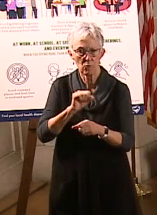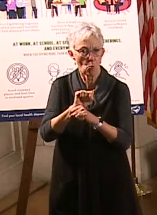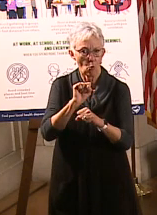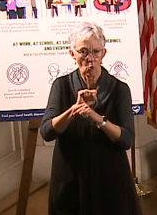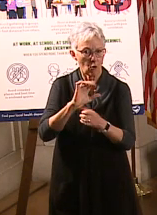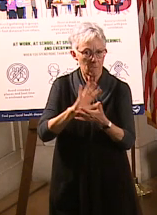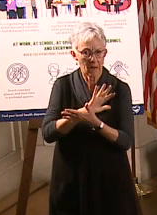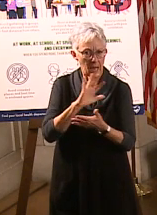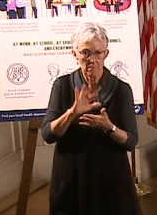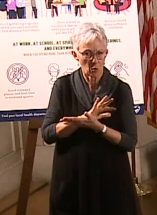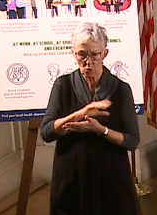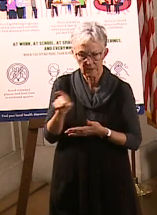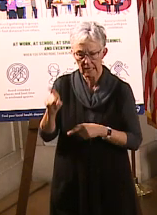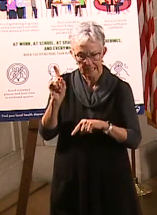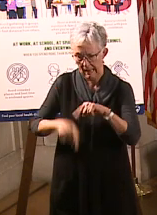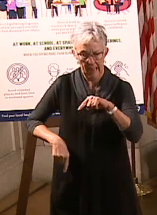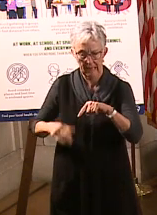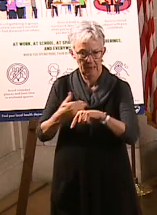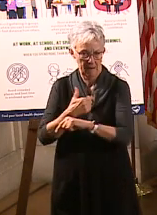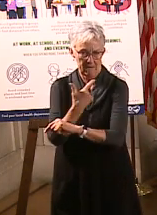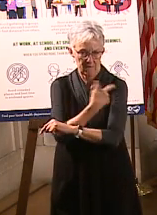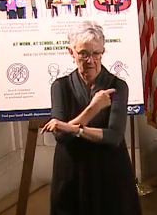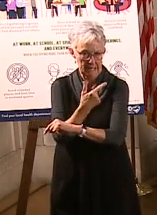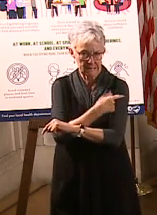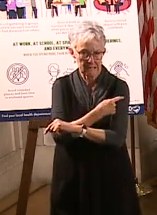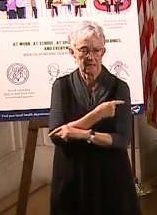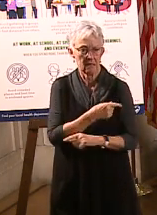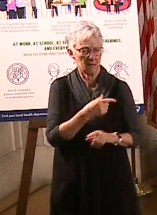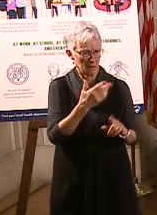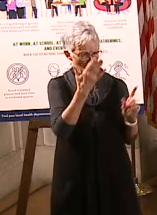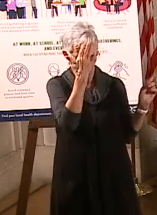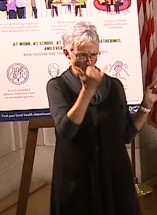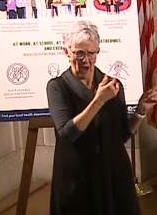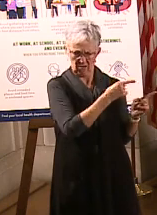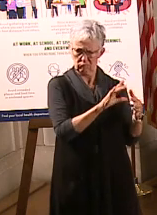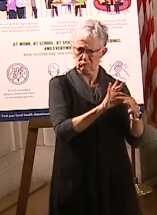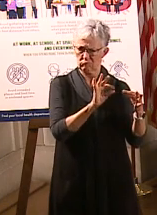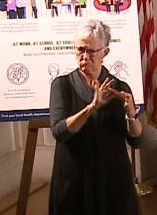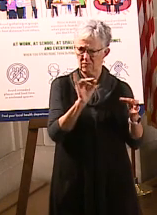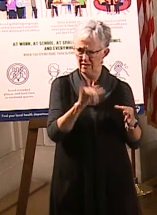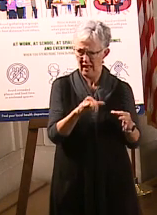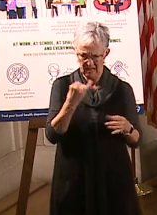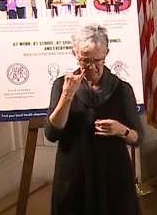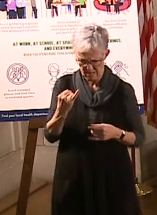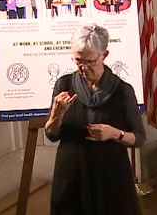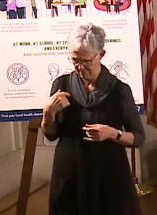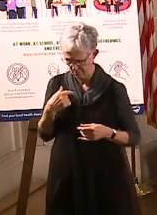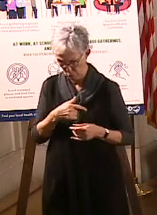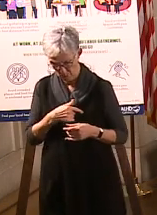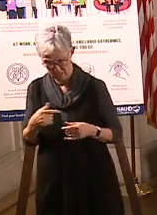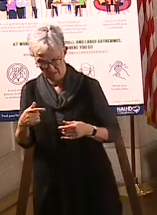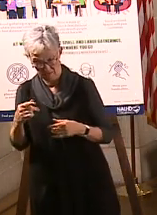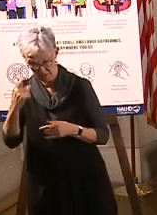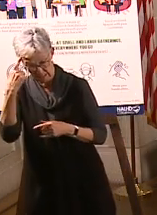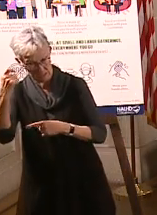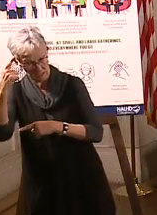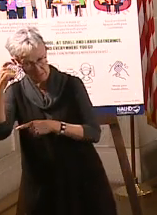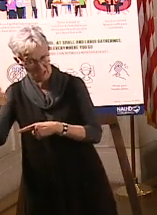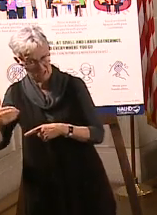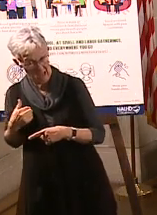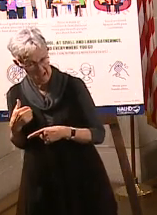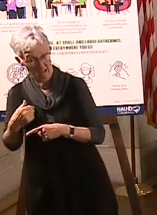so, why isn't a state agency stepping in to investigate? So again, let me go back to our conversation from